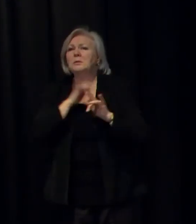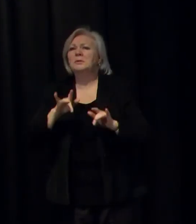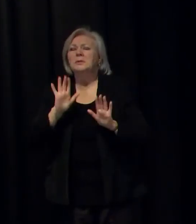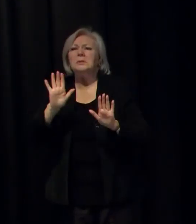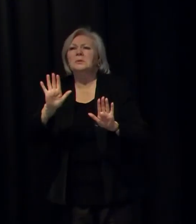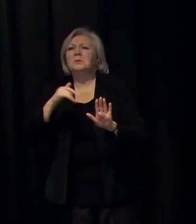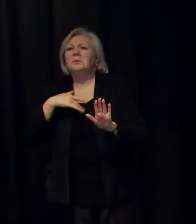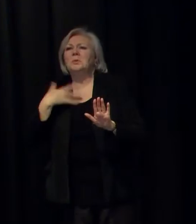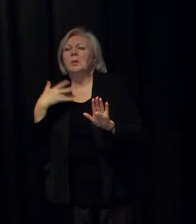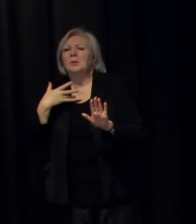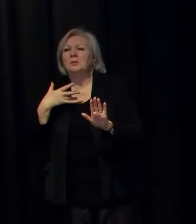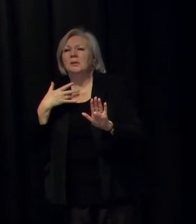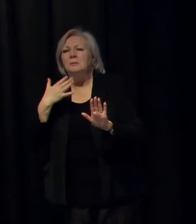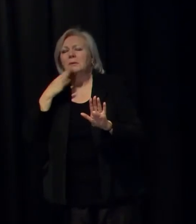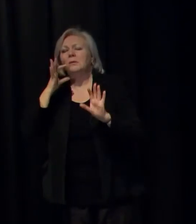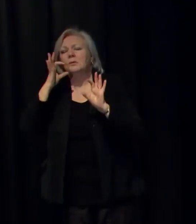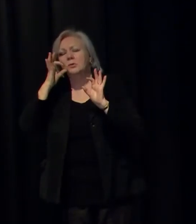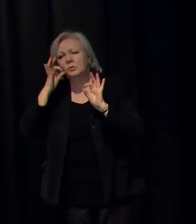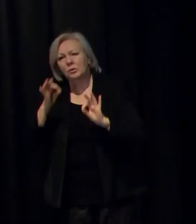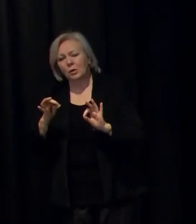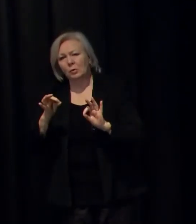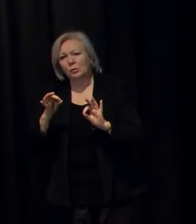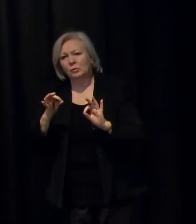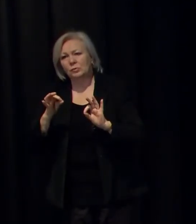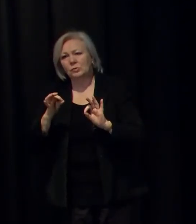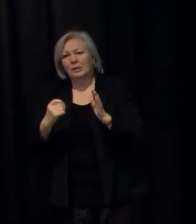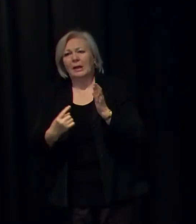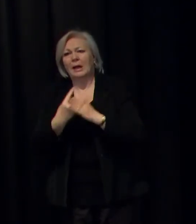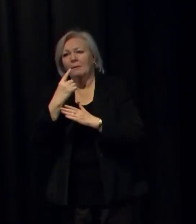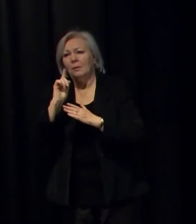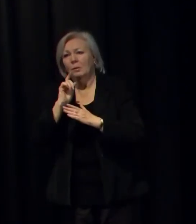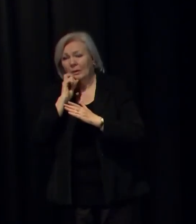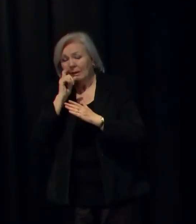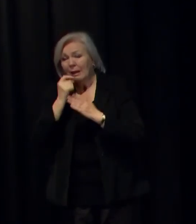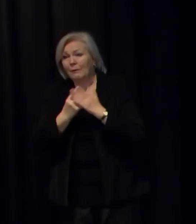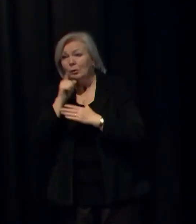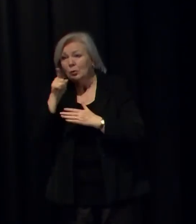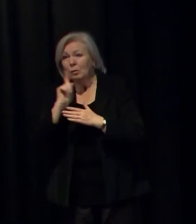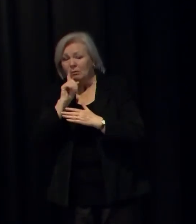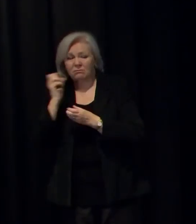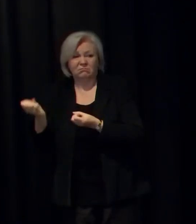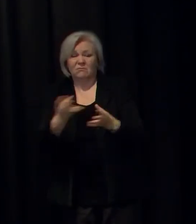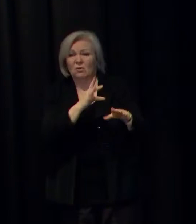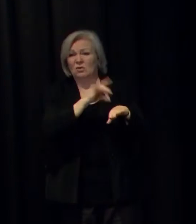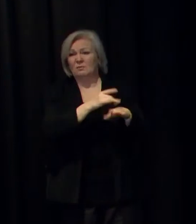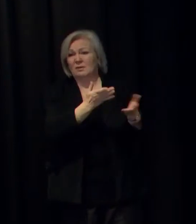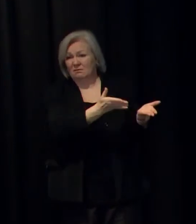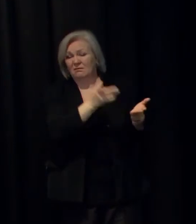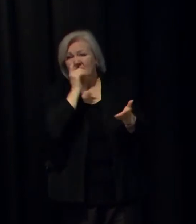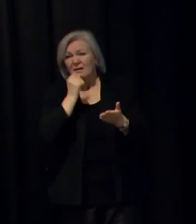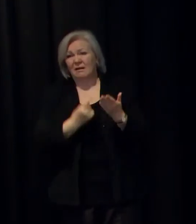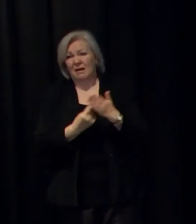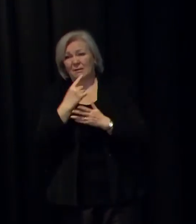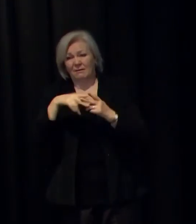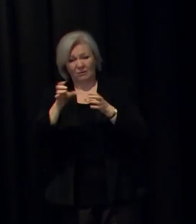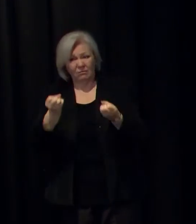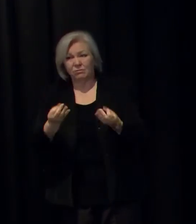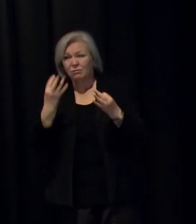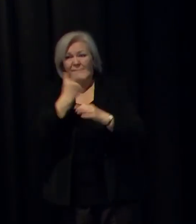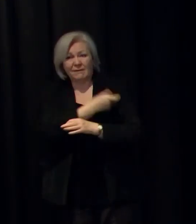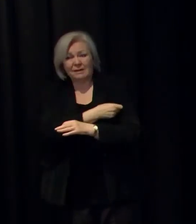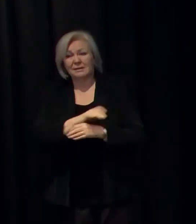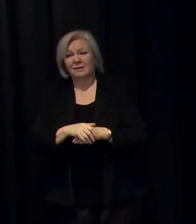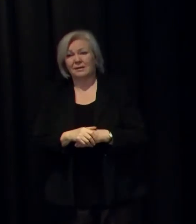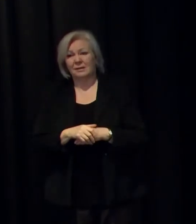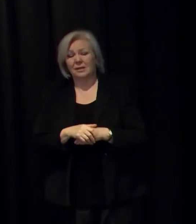really, really unwell. As I said before, 97% of people that are on a